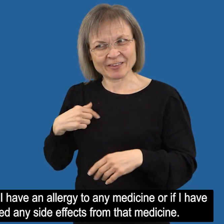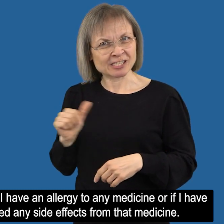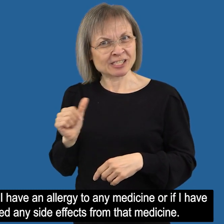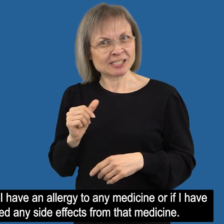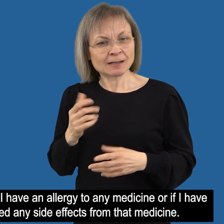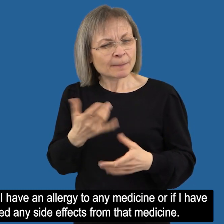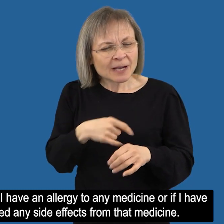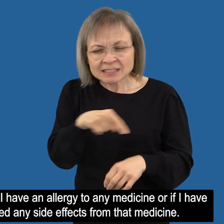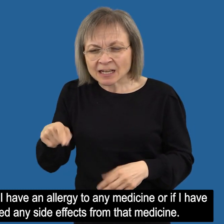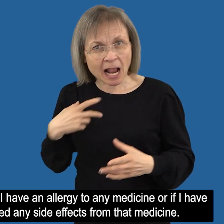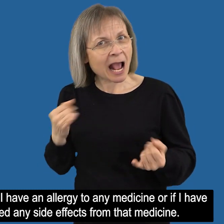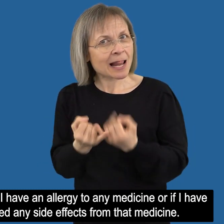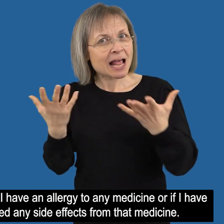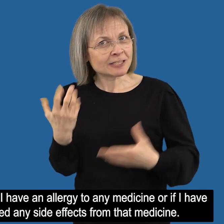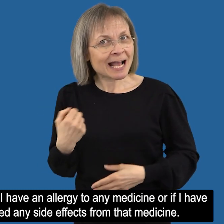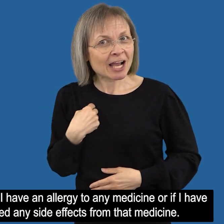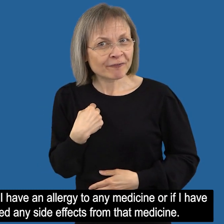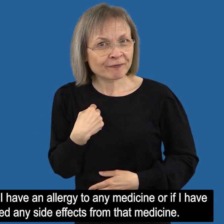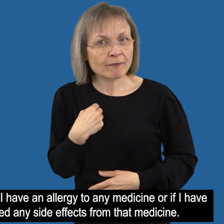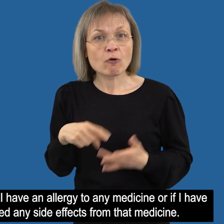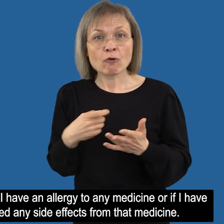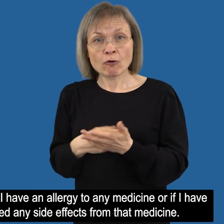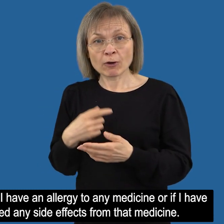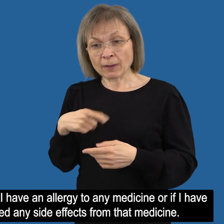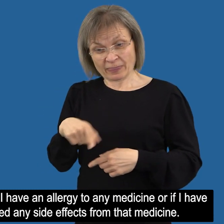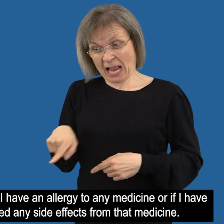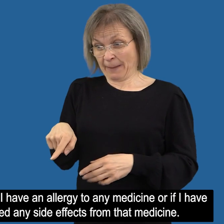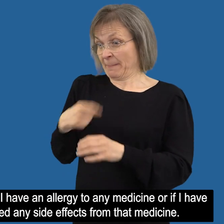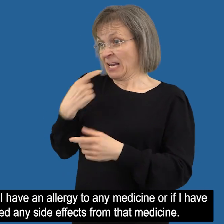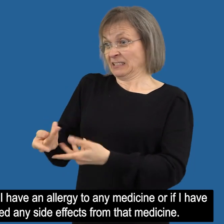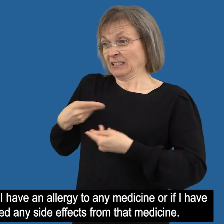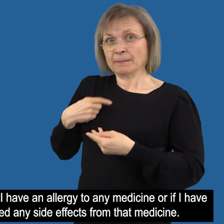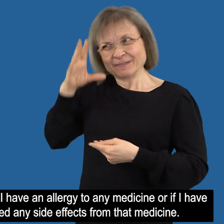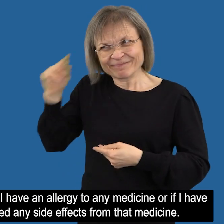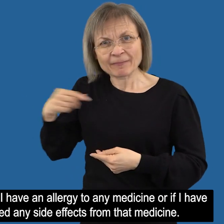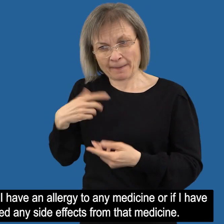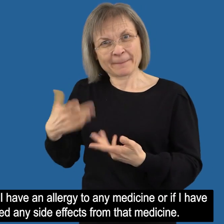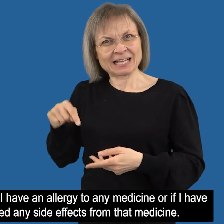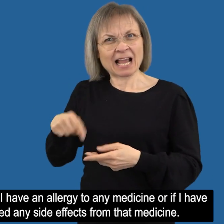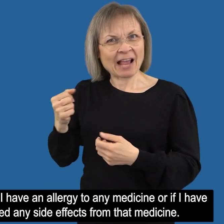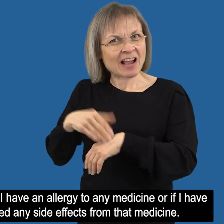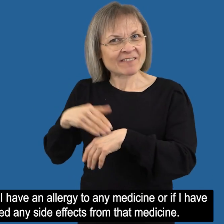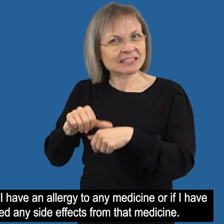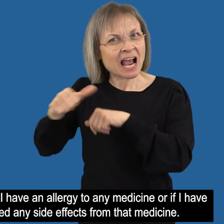Telling NHS staff if I have an allergy to any medicine, or if I have ever experienced any side effects from that